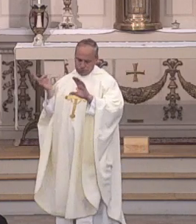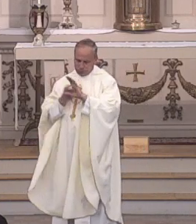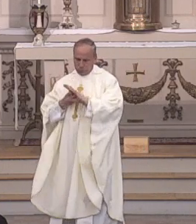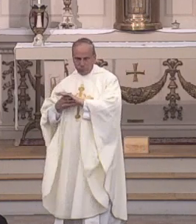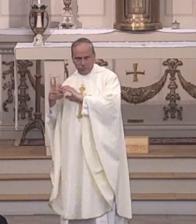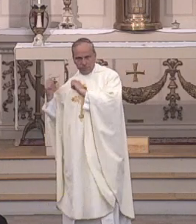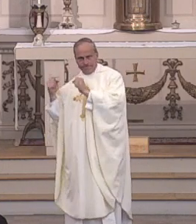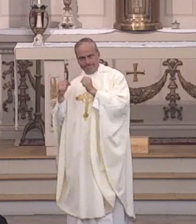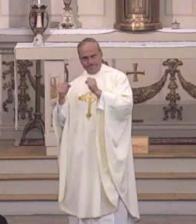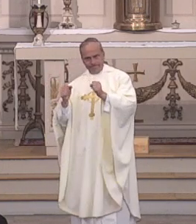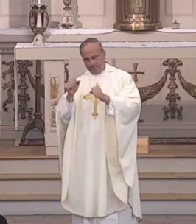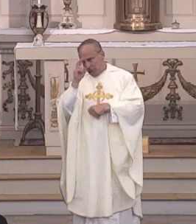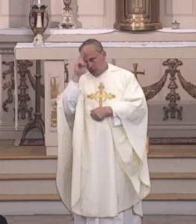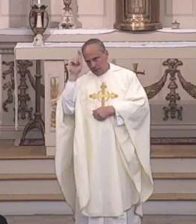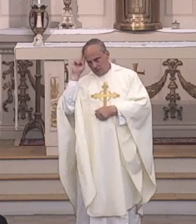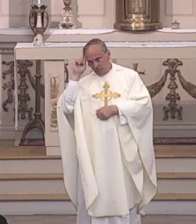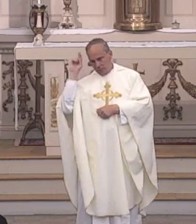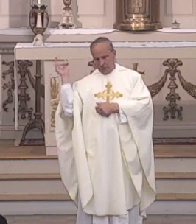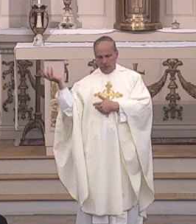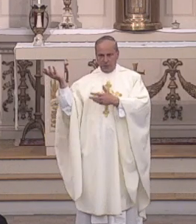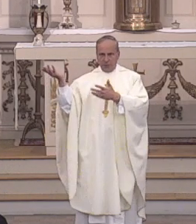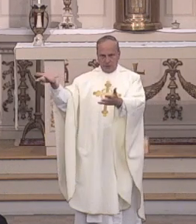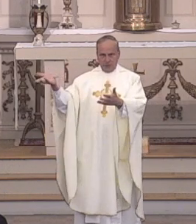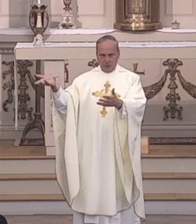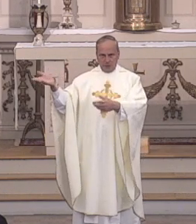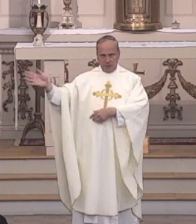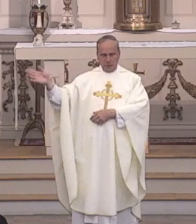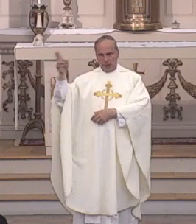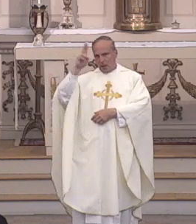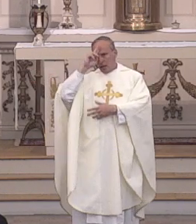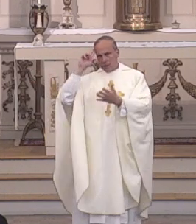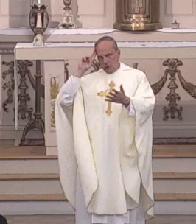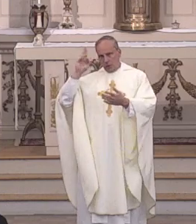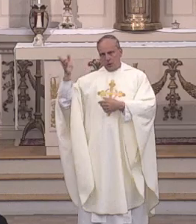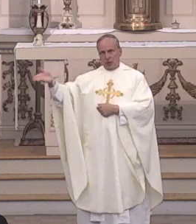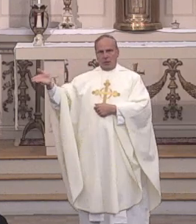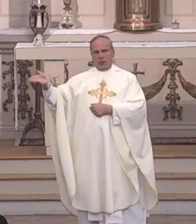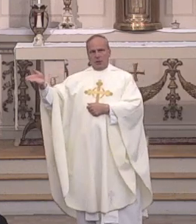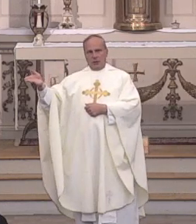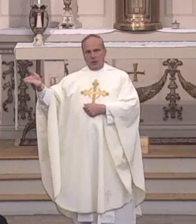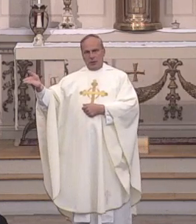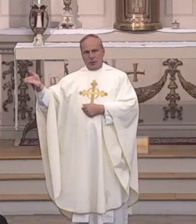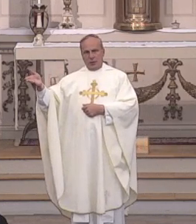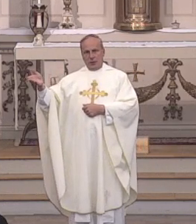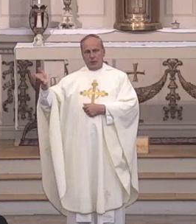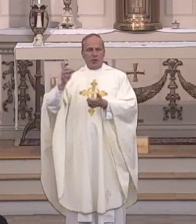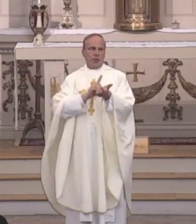the floor, rushed him to the hospital in the ambulance, and brought him there.